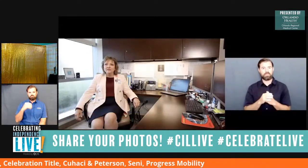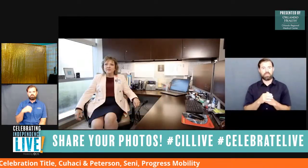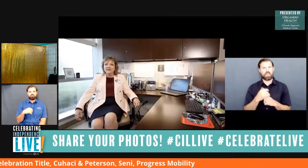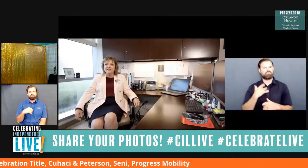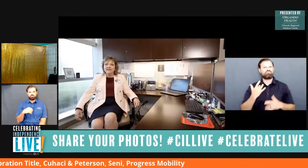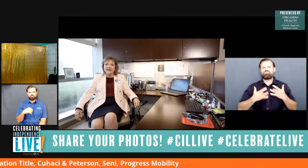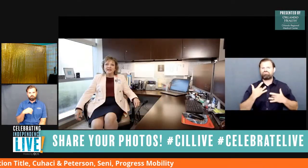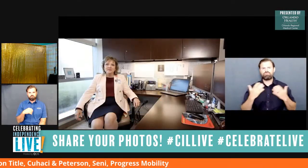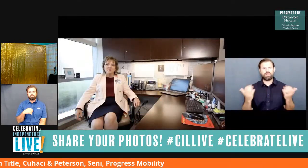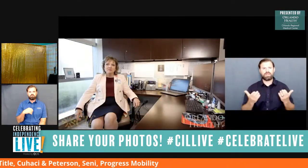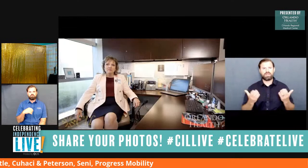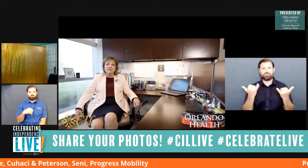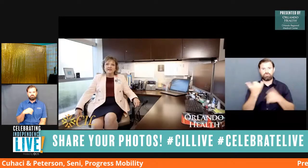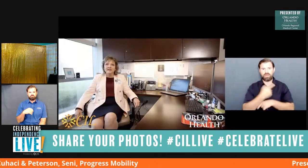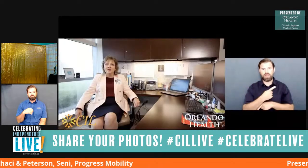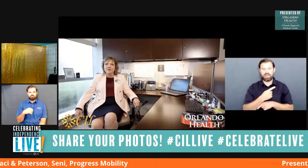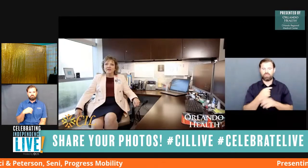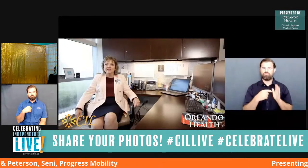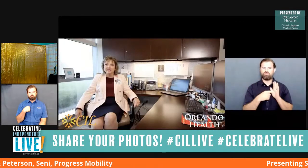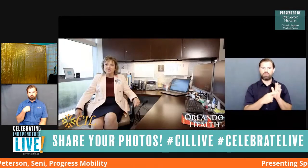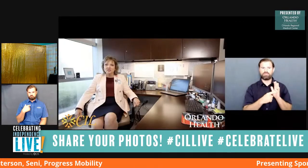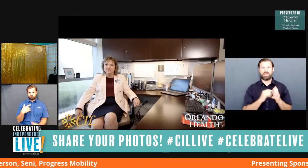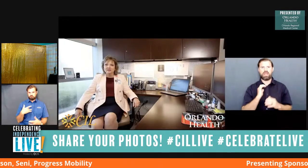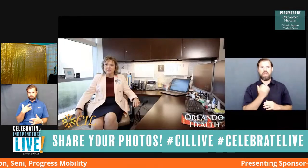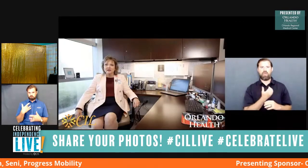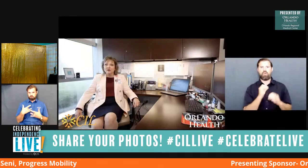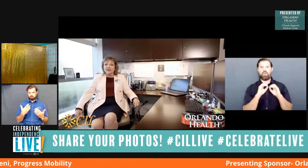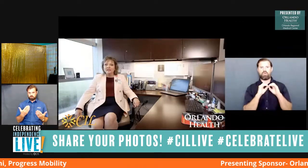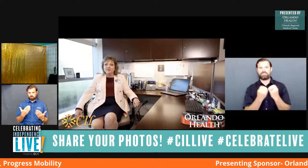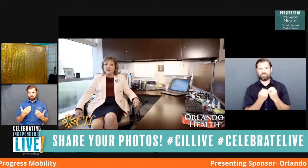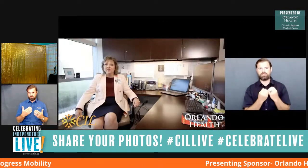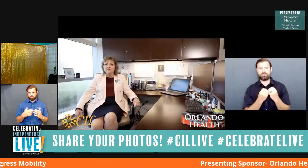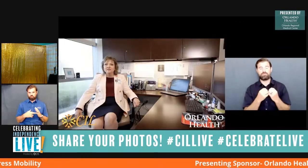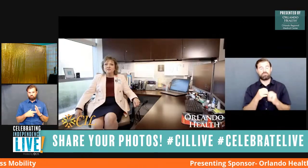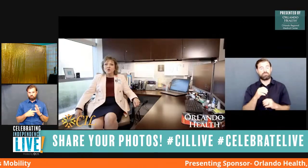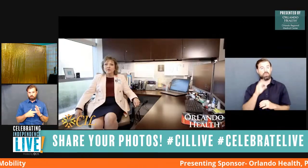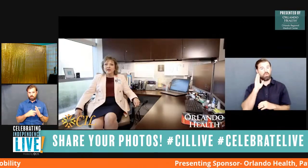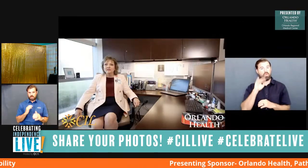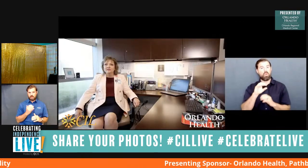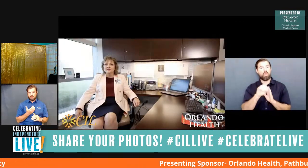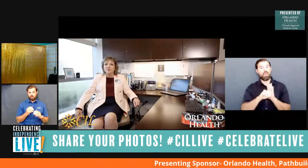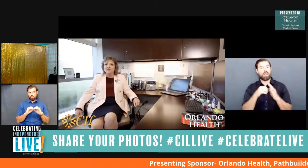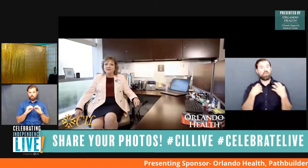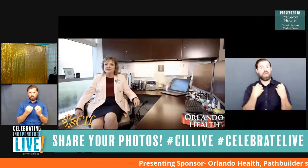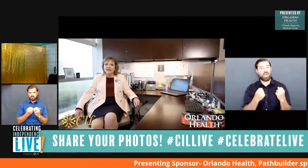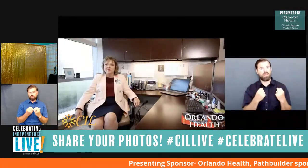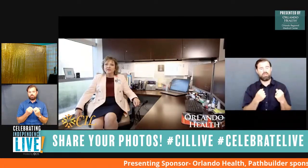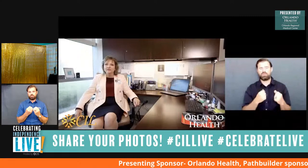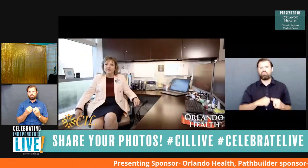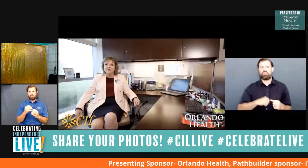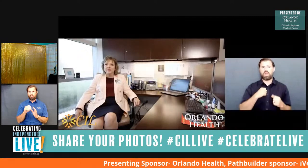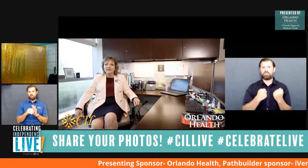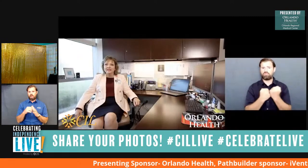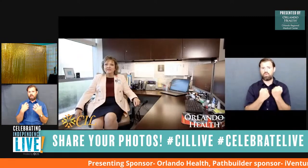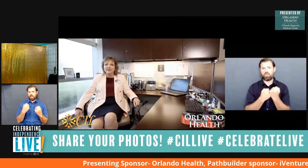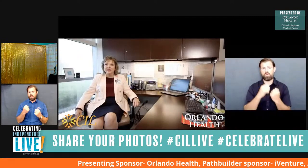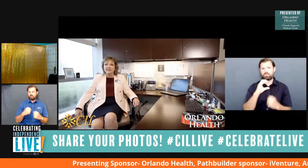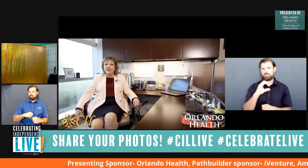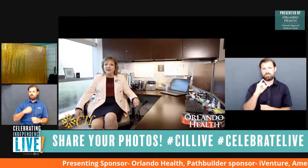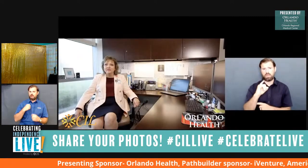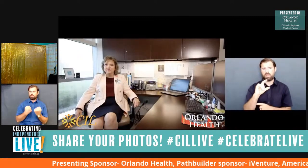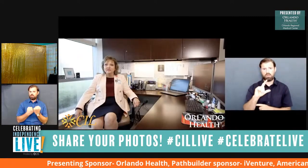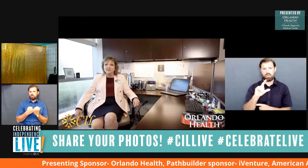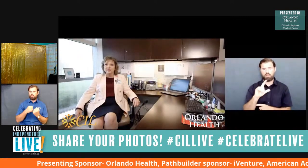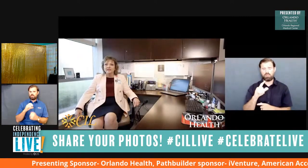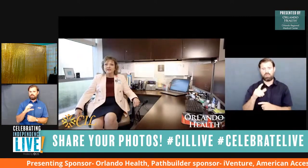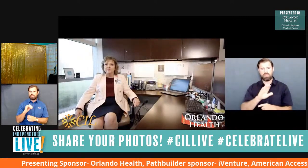I'm thrilled to be here today to be representing our organization. Orlando Health is so proud to support the Center for Independent Living